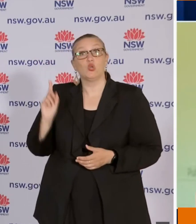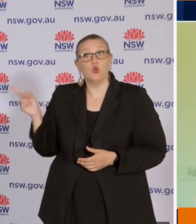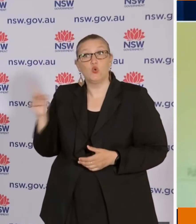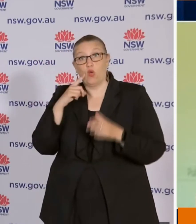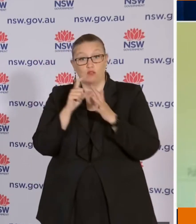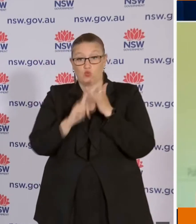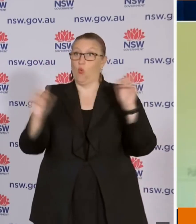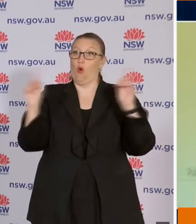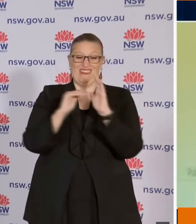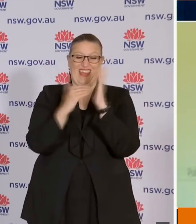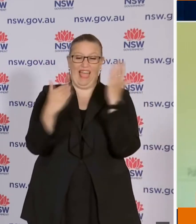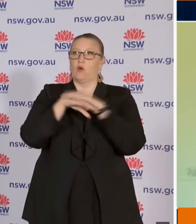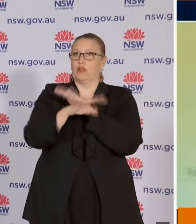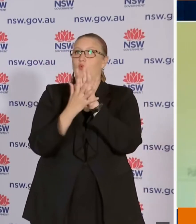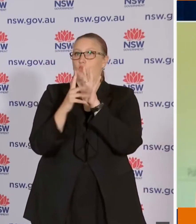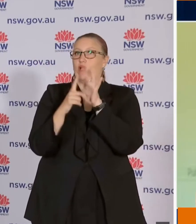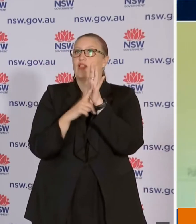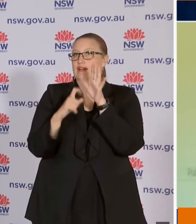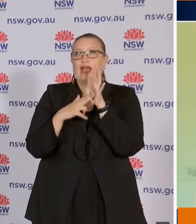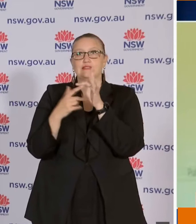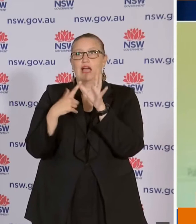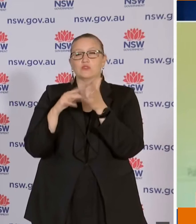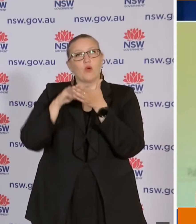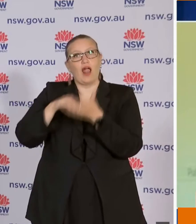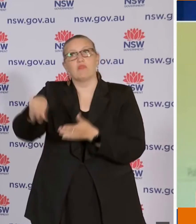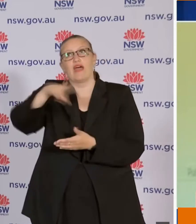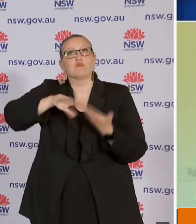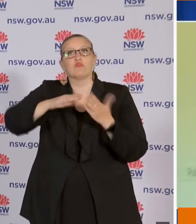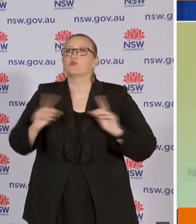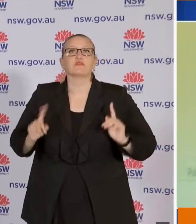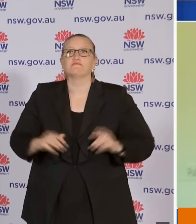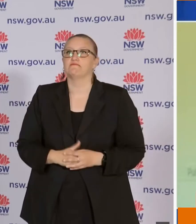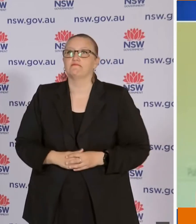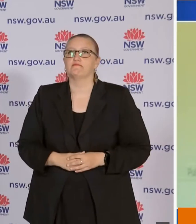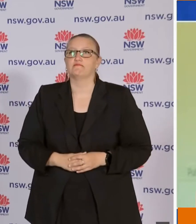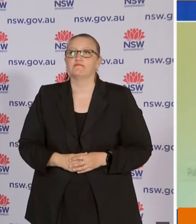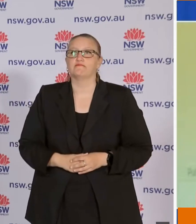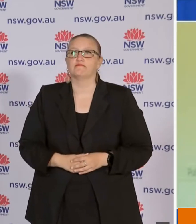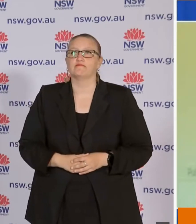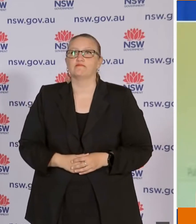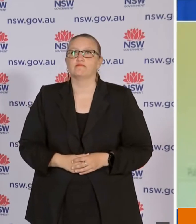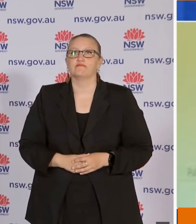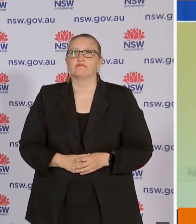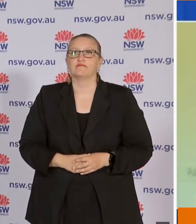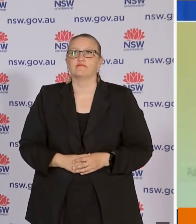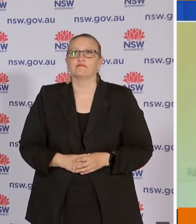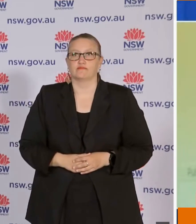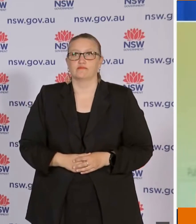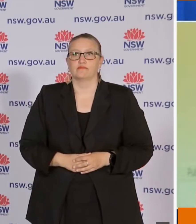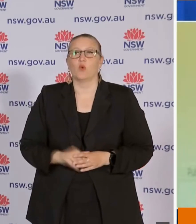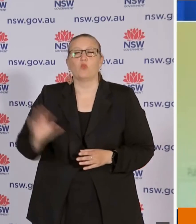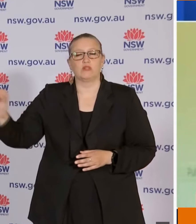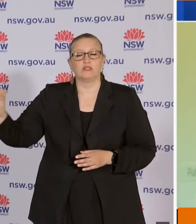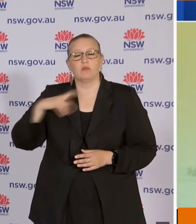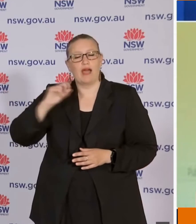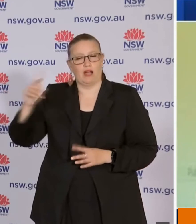on the ground now? And what's being done? Right, Minister Hazzard might be in a better position to answer that question. No, I'll be back,